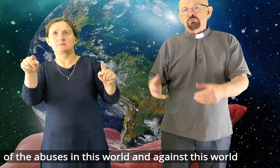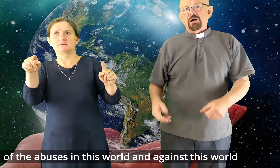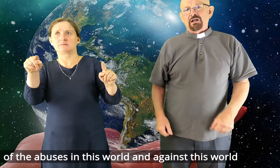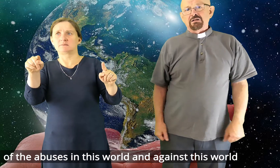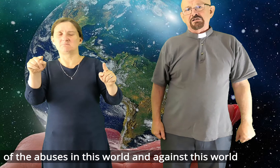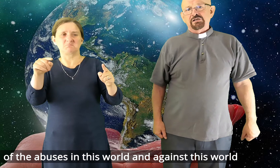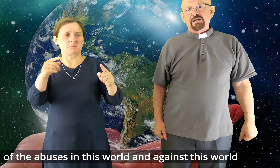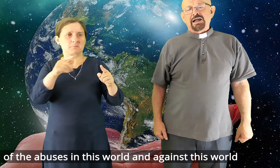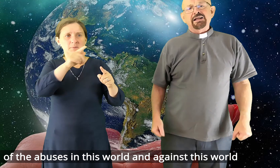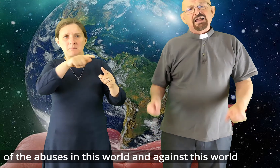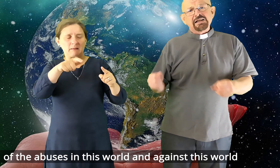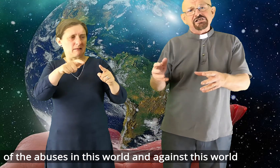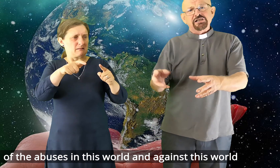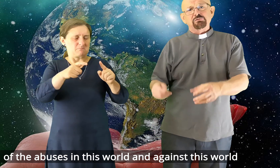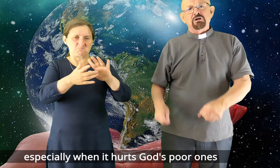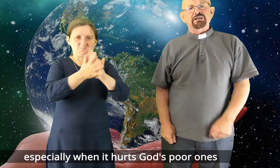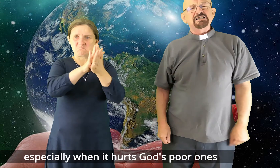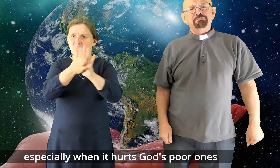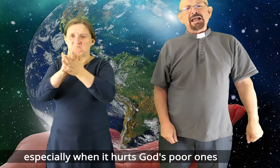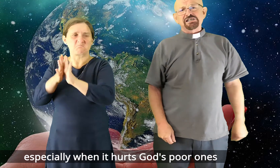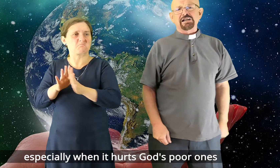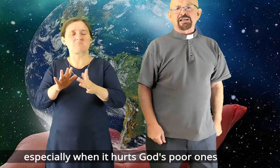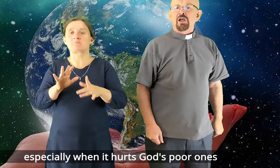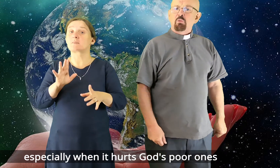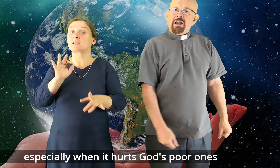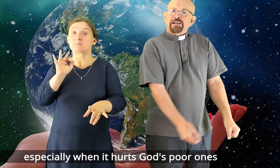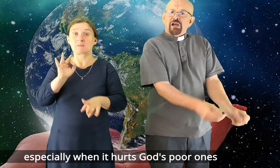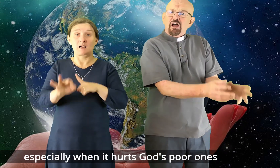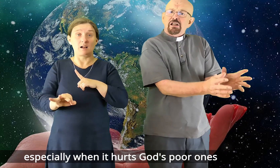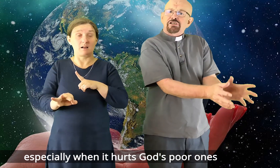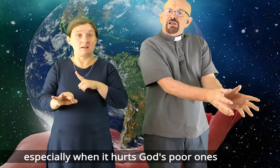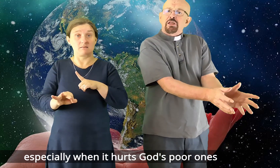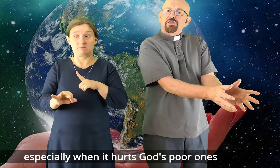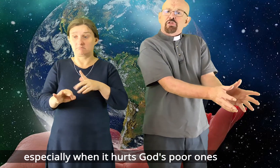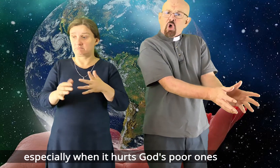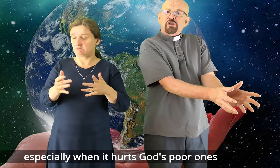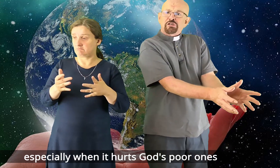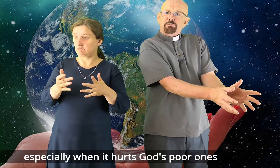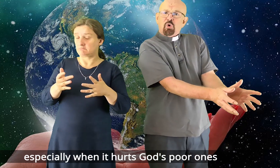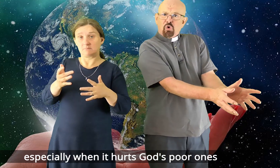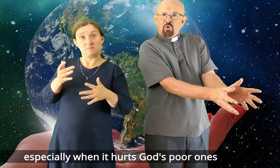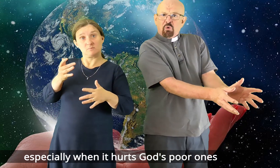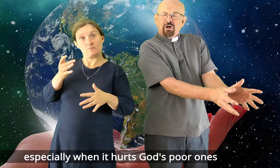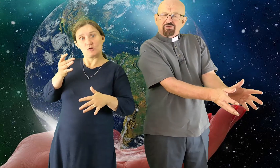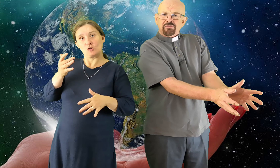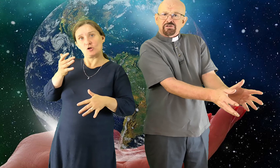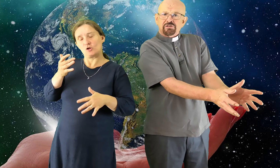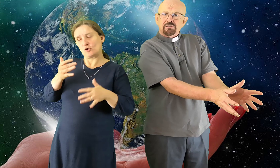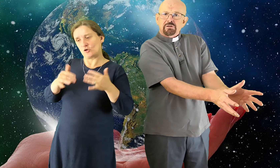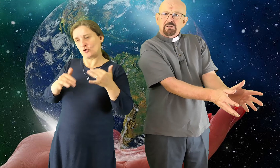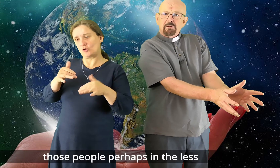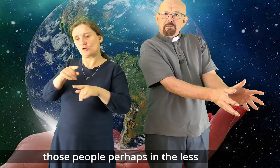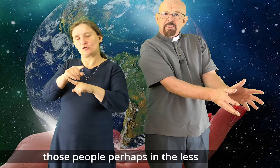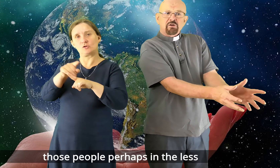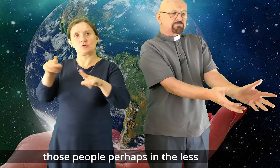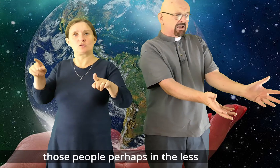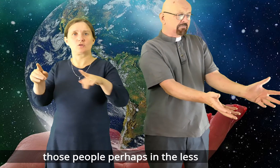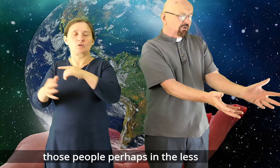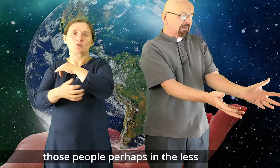world and against this world, especially when it hurts God's poor ones, those people